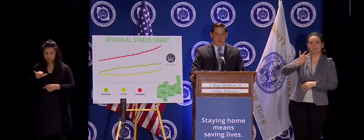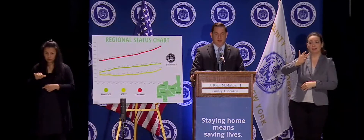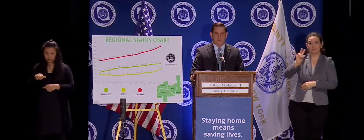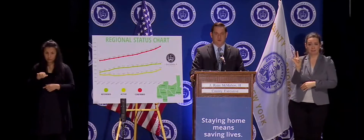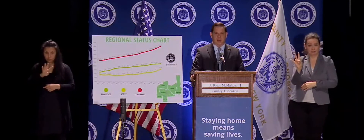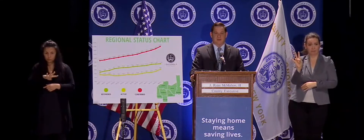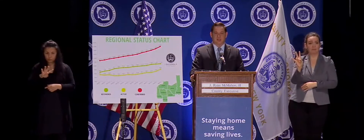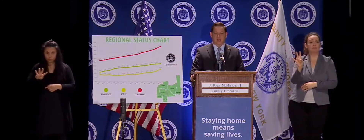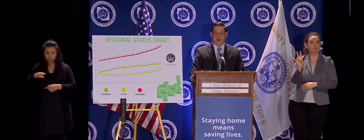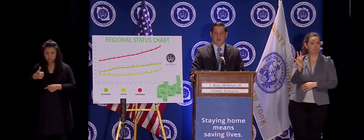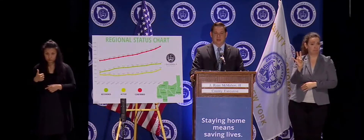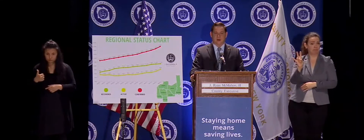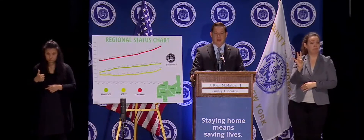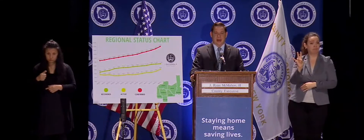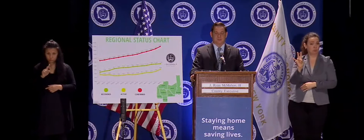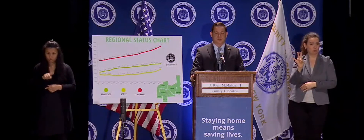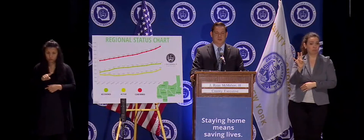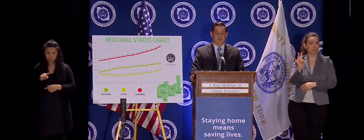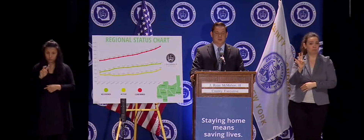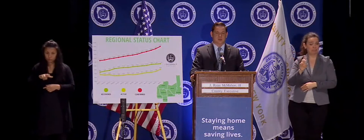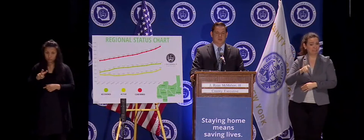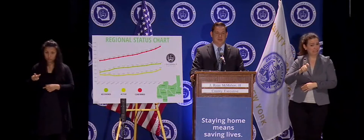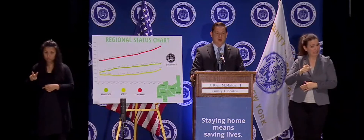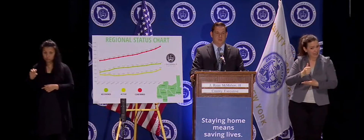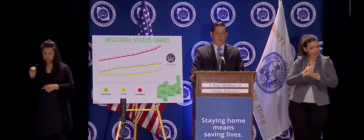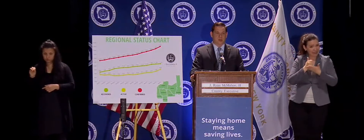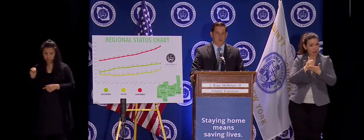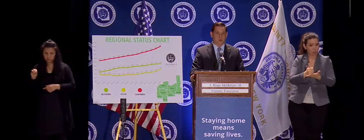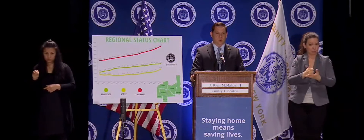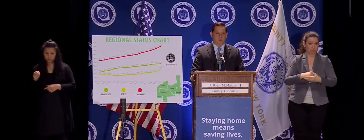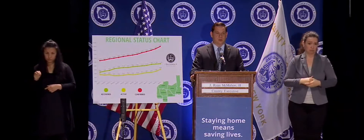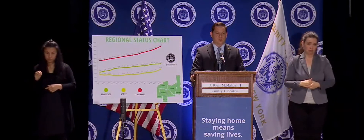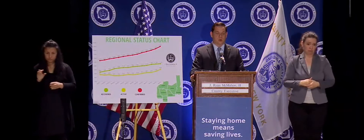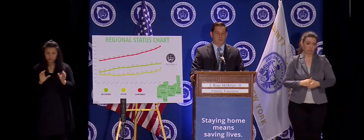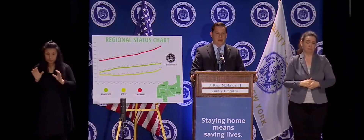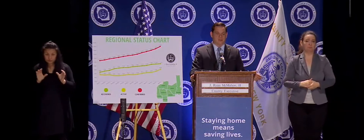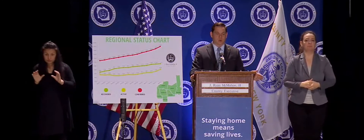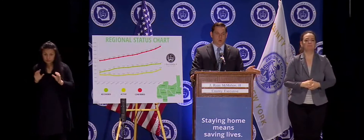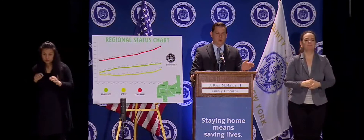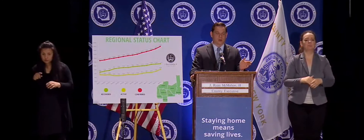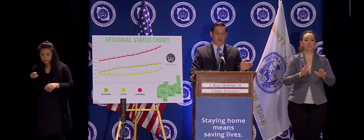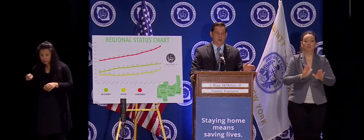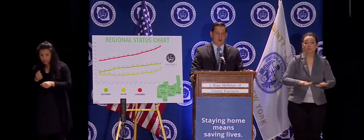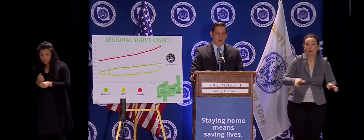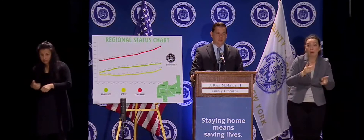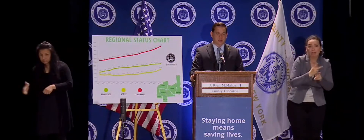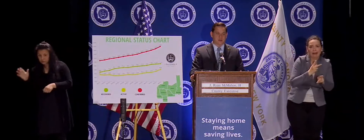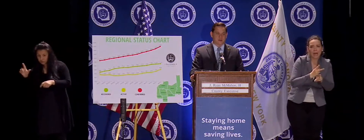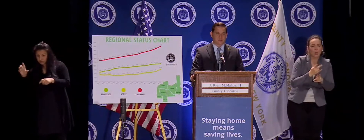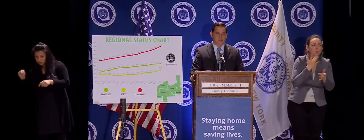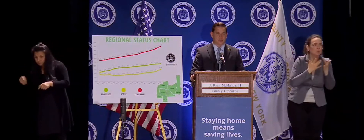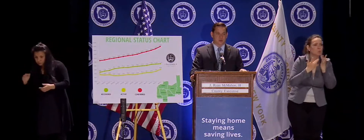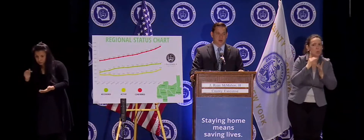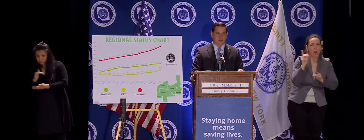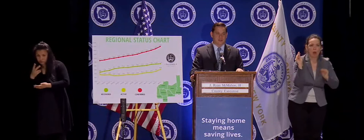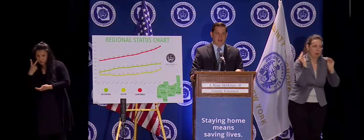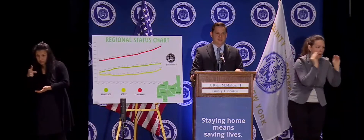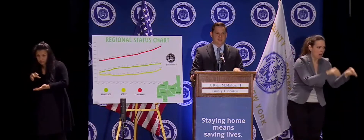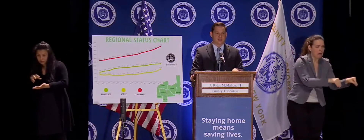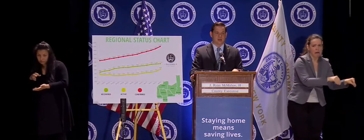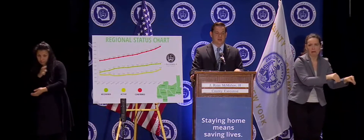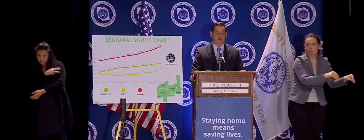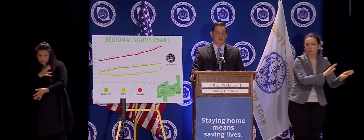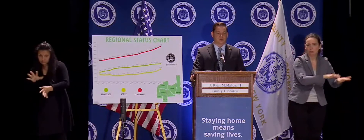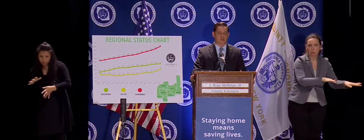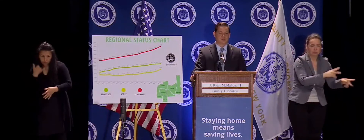315-446-1220. If you have a child care lapse, you need help, you got to go to work, you're going back to work, child care is an issue,